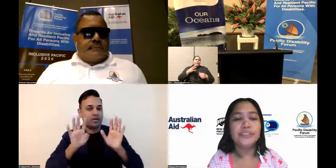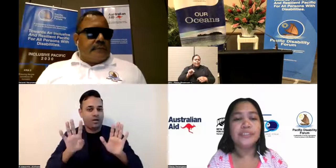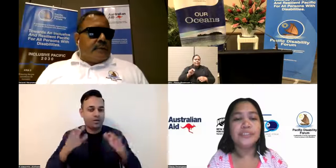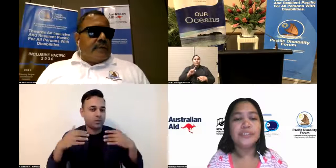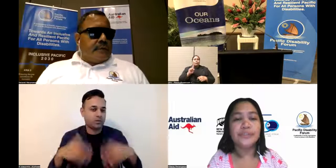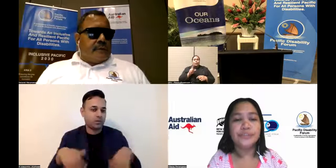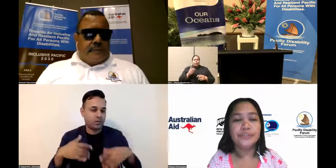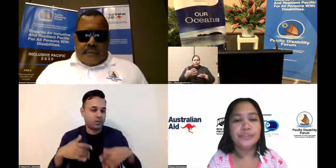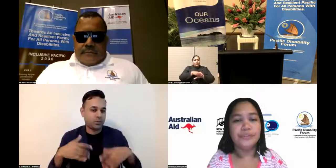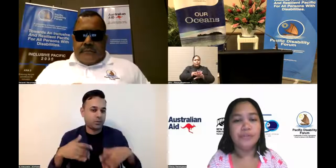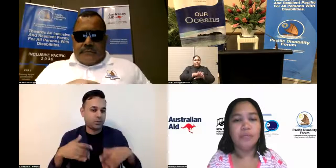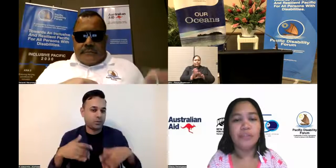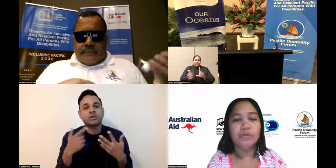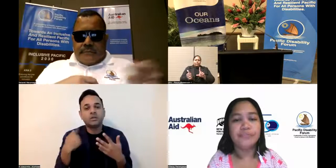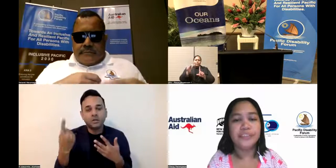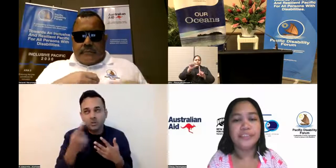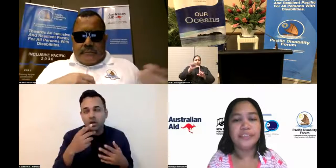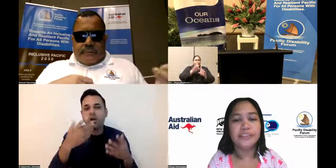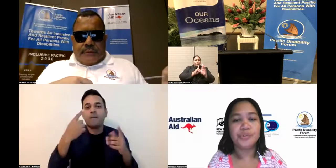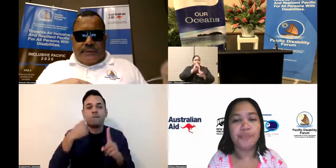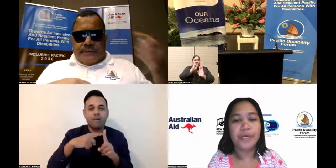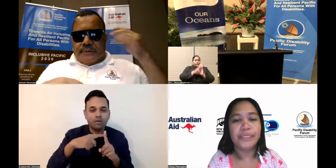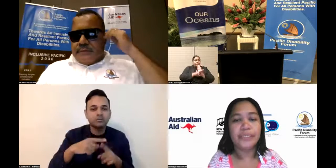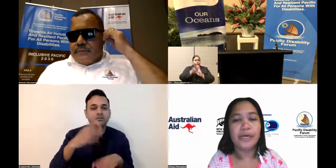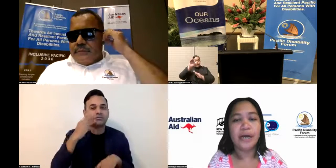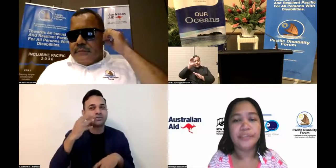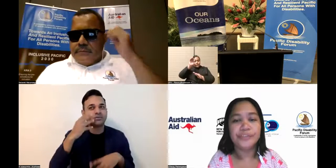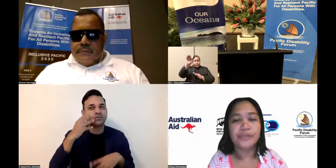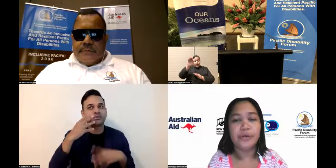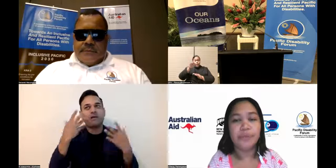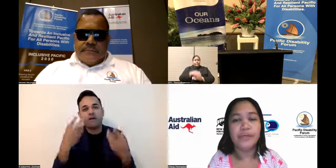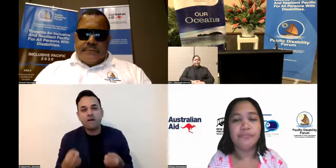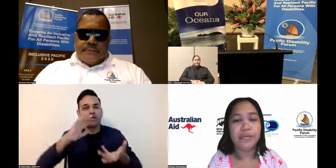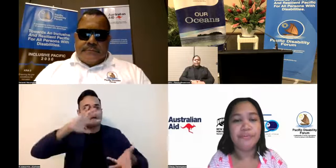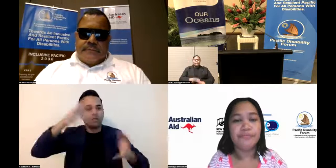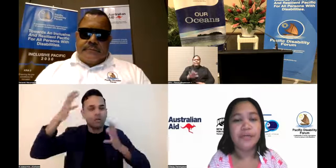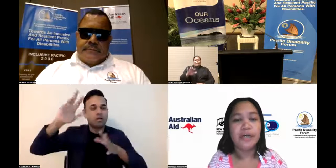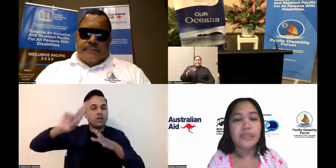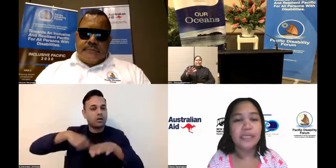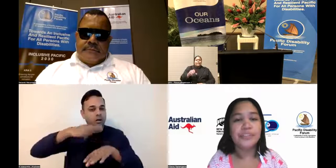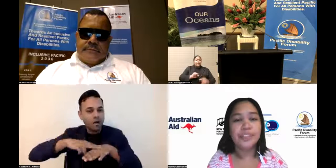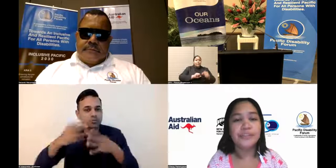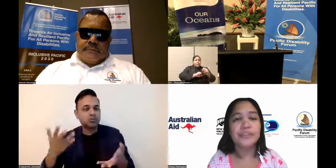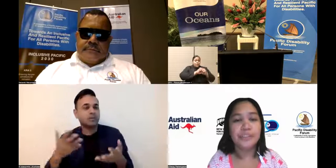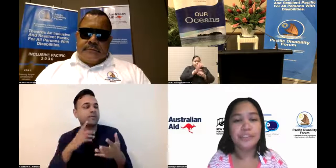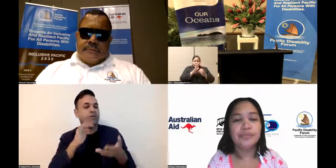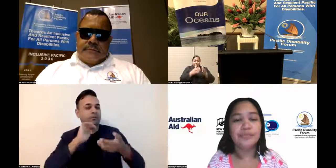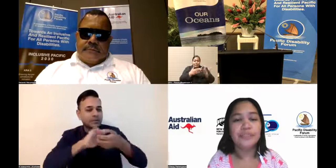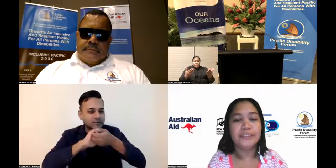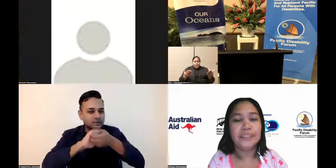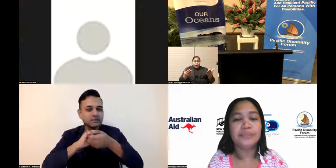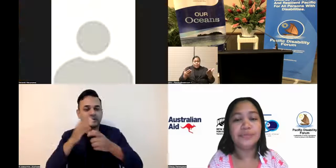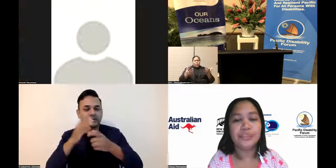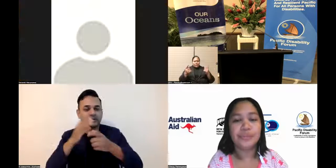is uncertain. While COVID-19 has dramatically altered our way of life, climate change continues to